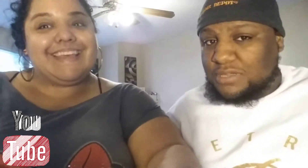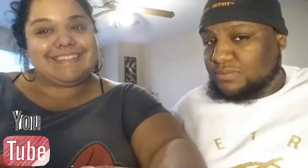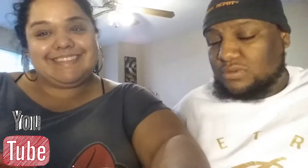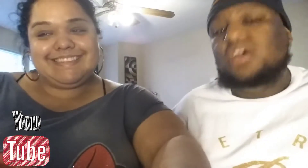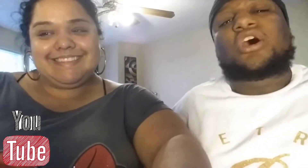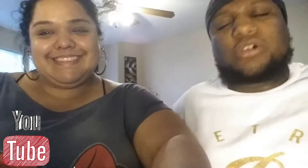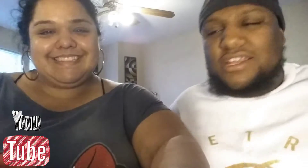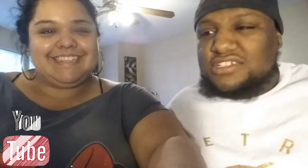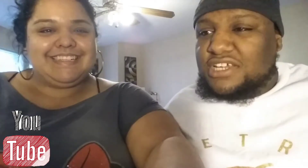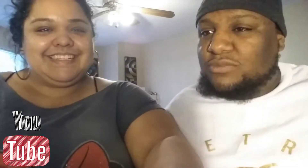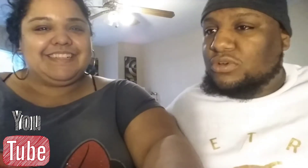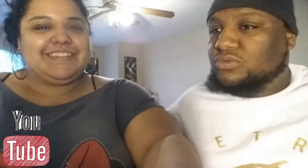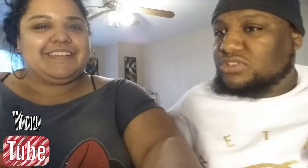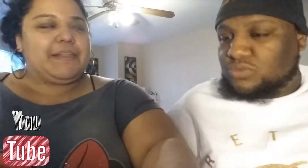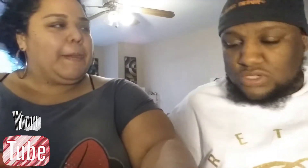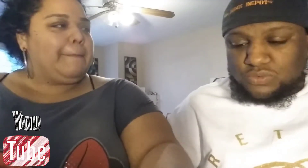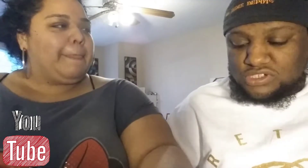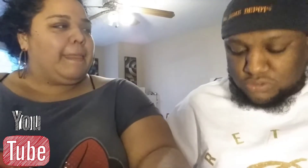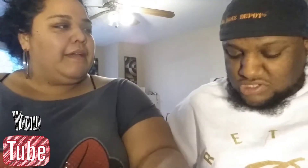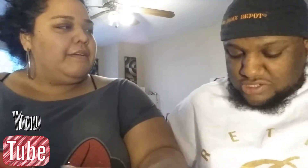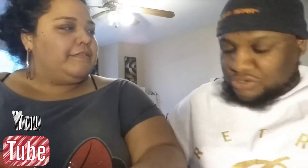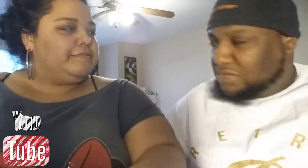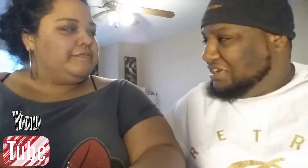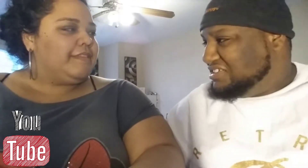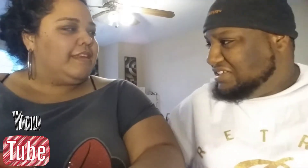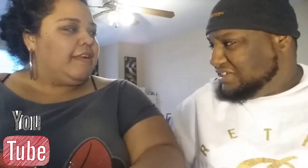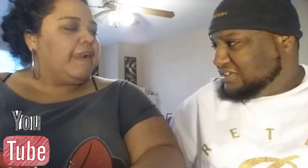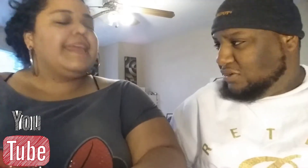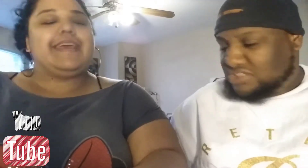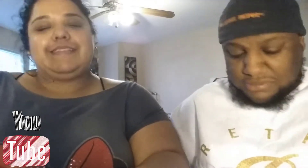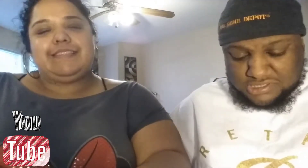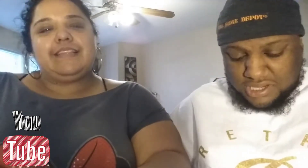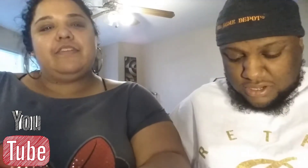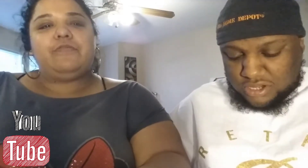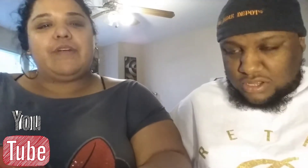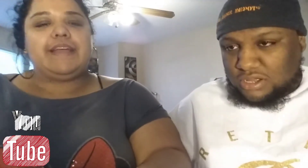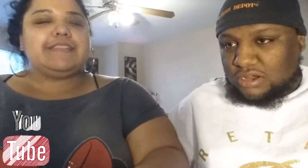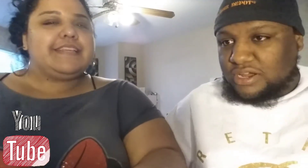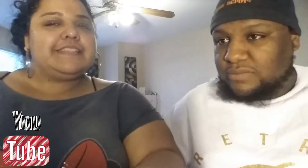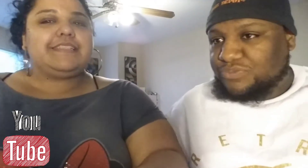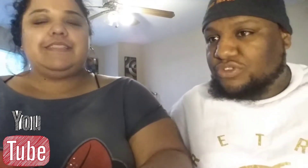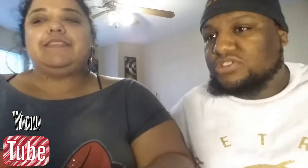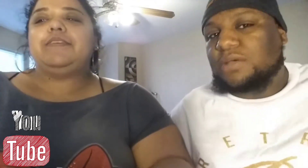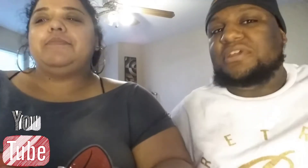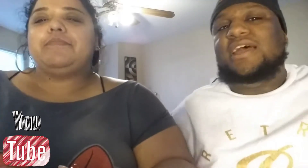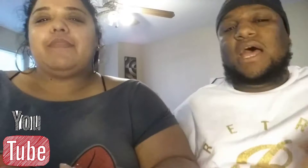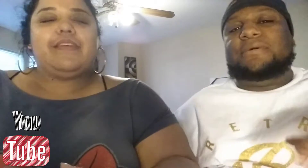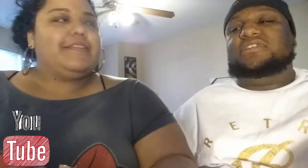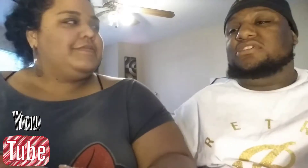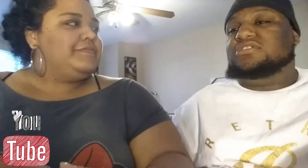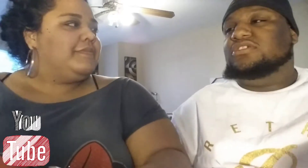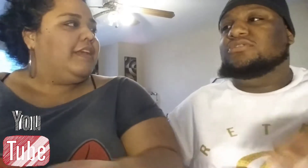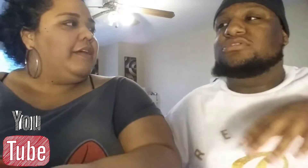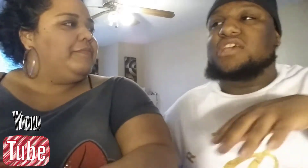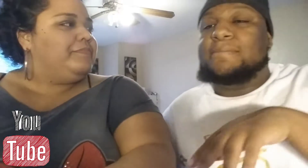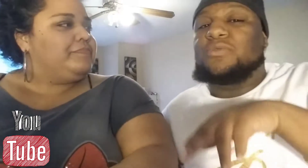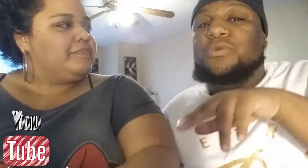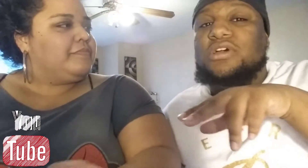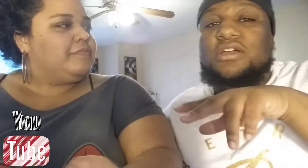Yes. Okay, let's get it. What's you going to give me a sentence? Yes, a little phrase, a sentence. So tell me, how about this? Okay. You tell me